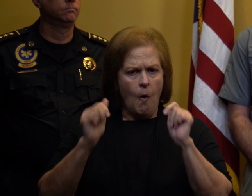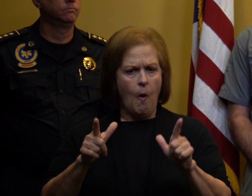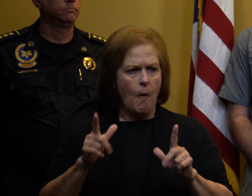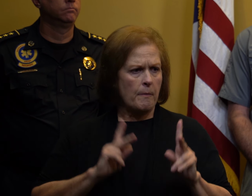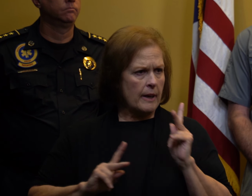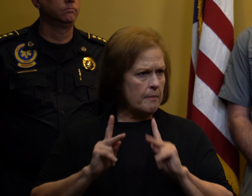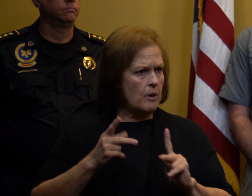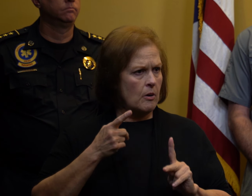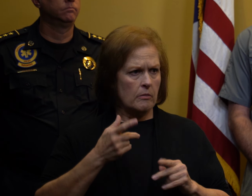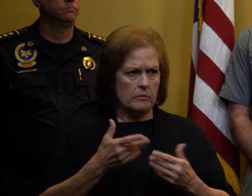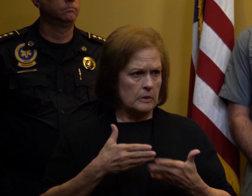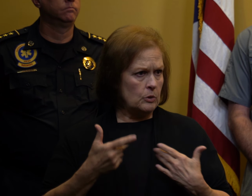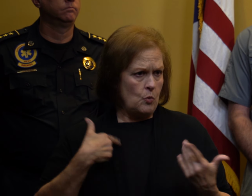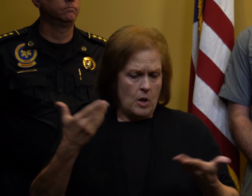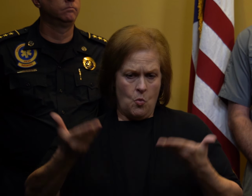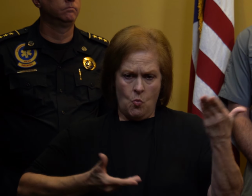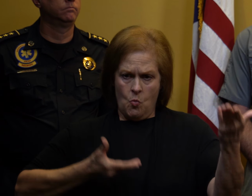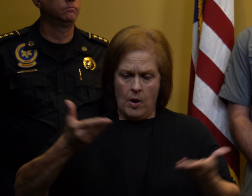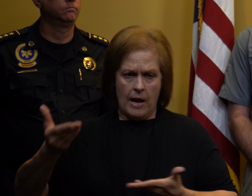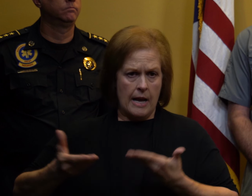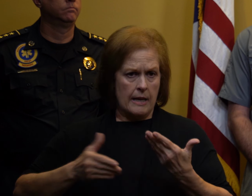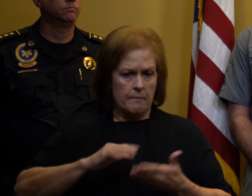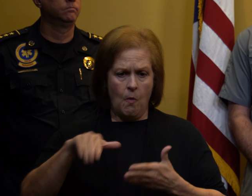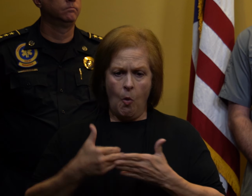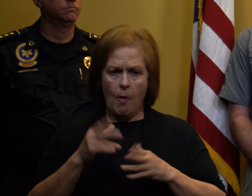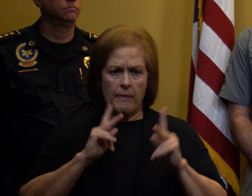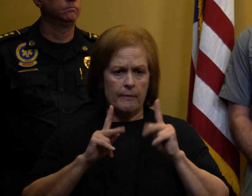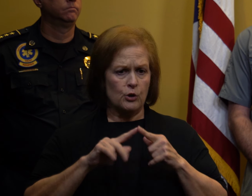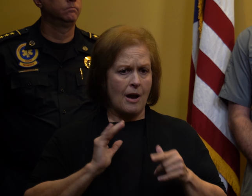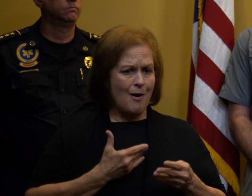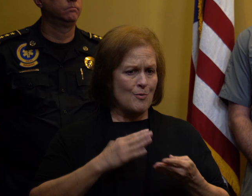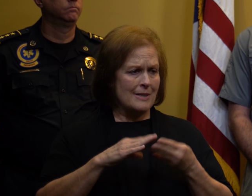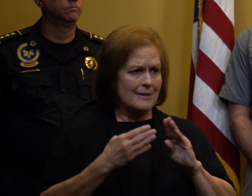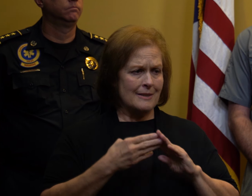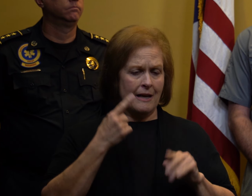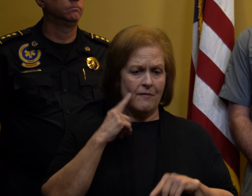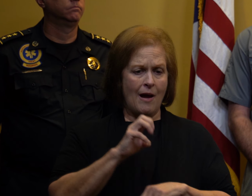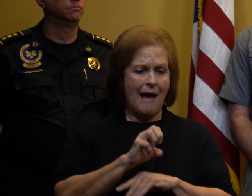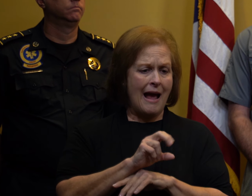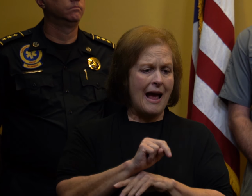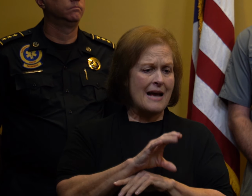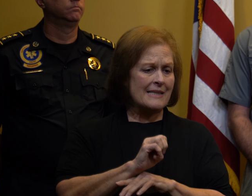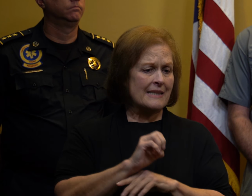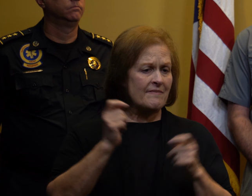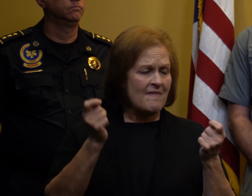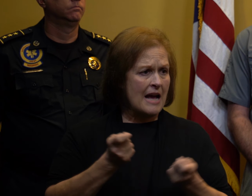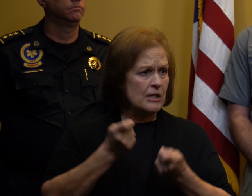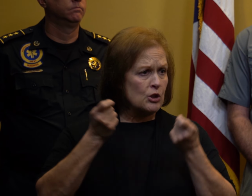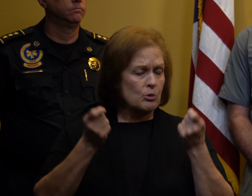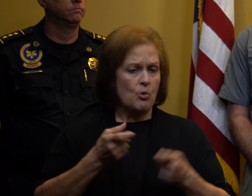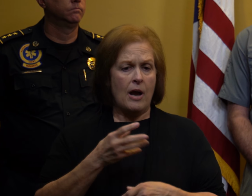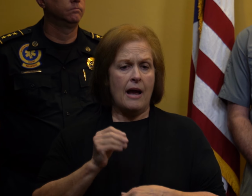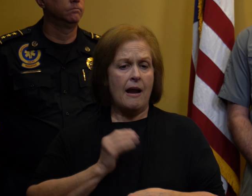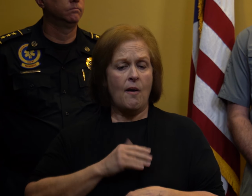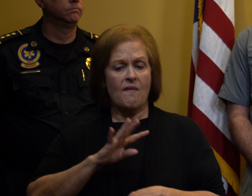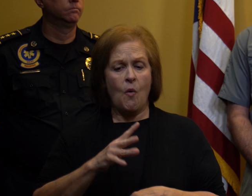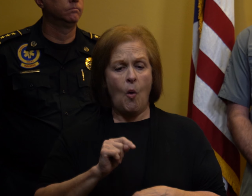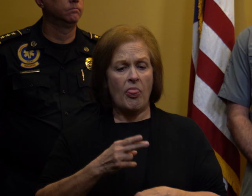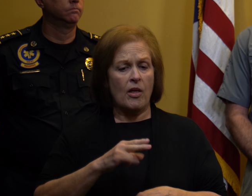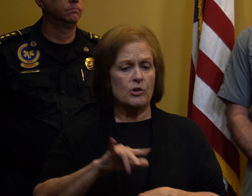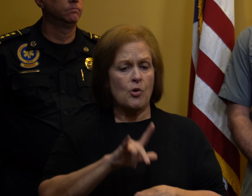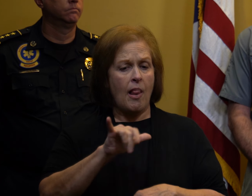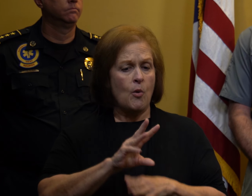we are welcoming folks into the city for the Essence Festival of Culture, as well as our 4th of July